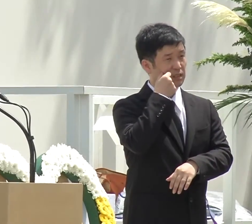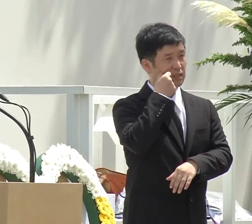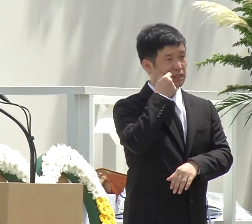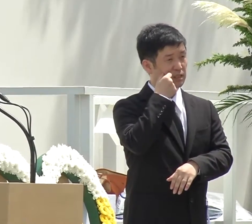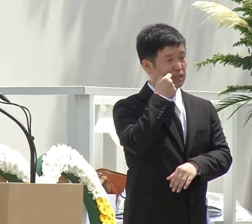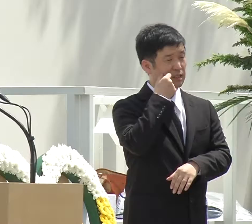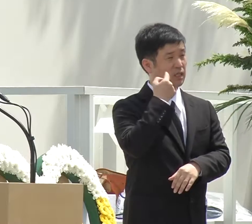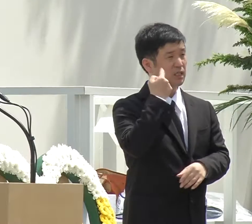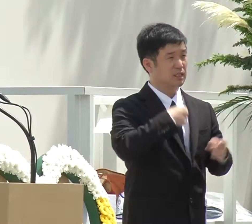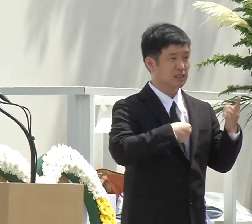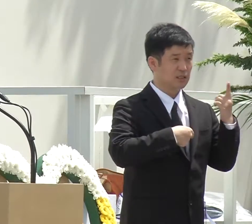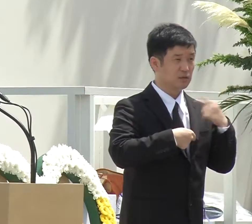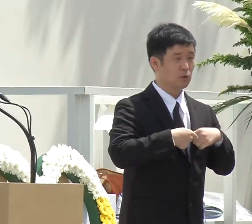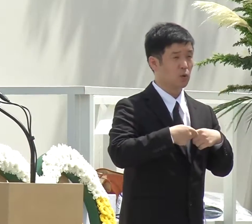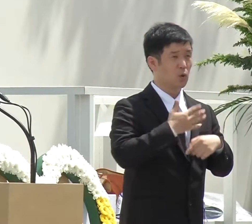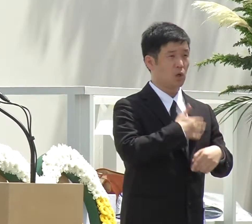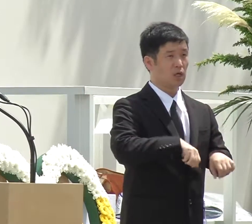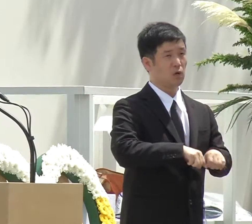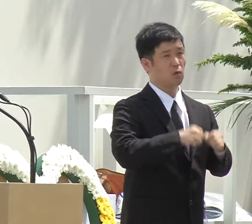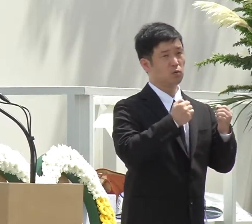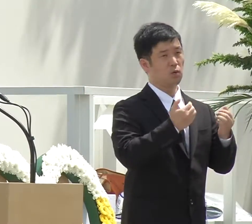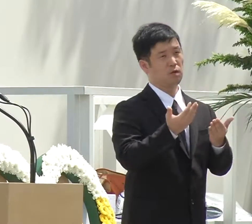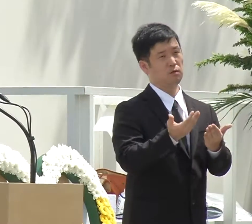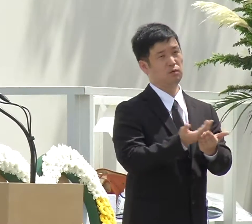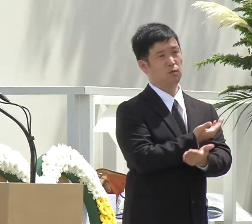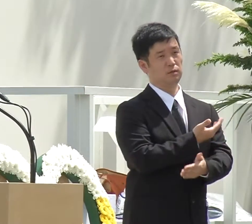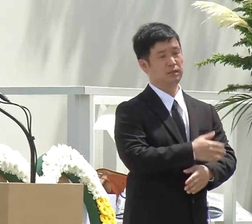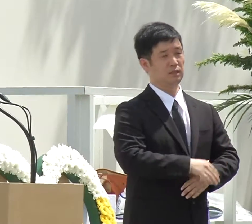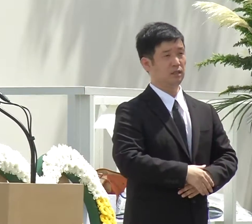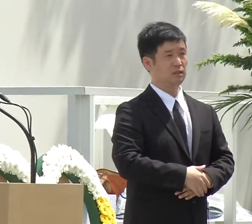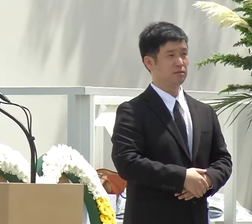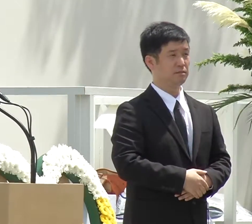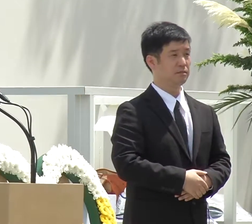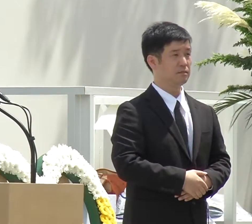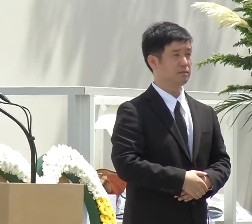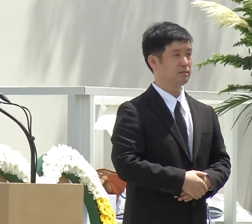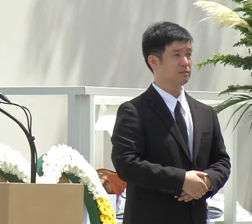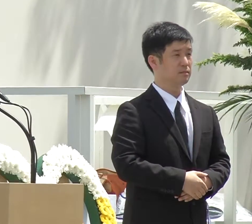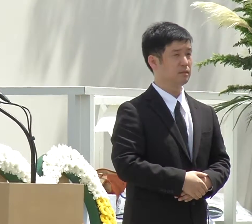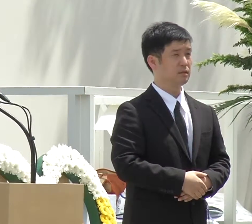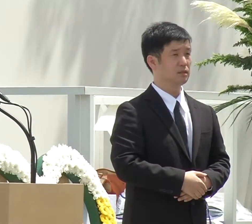with incurable scars on their body and mind and health problems.